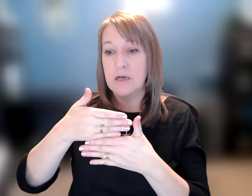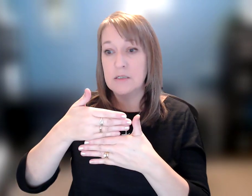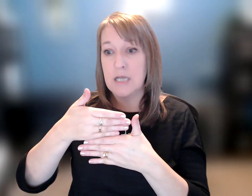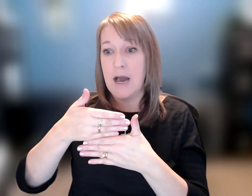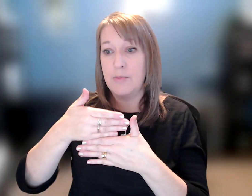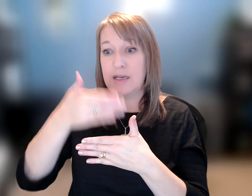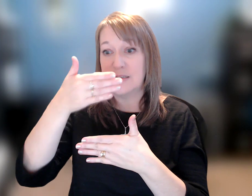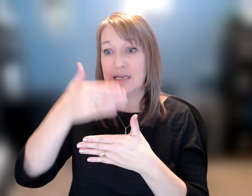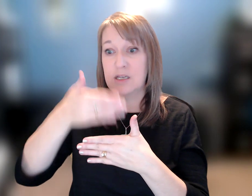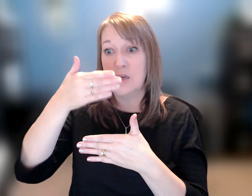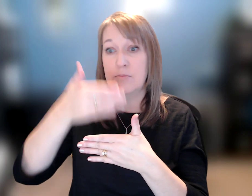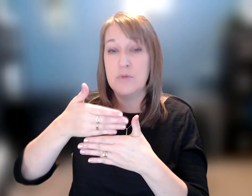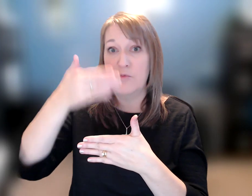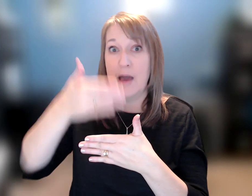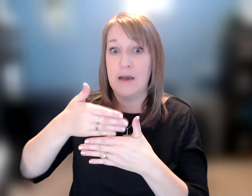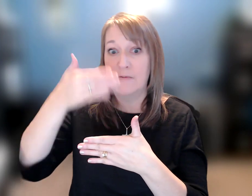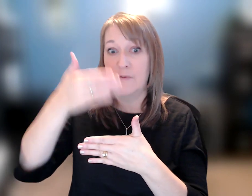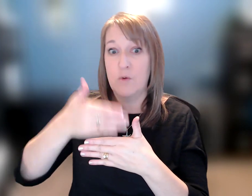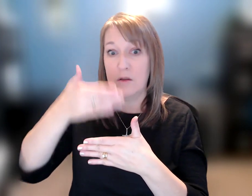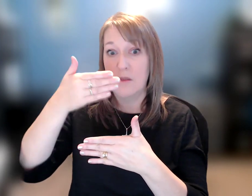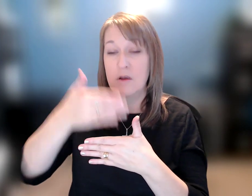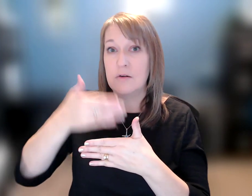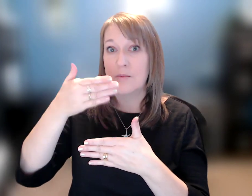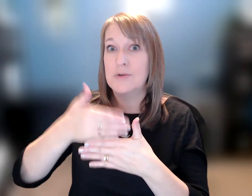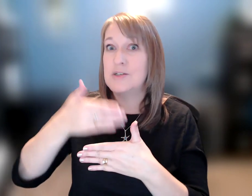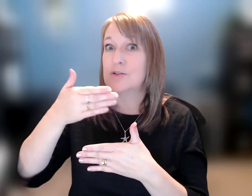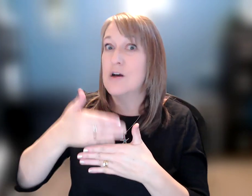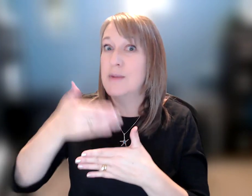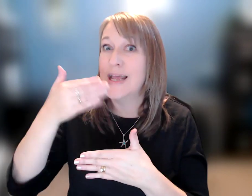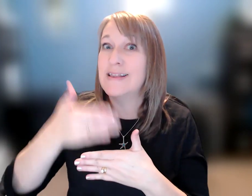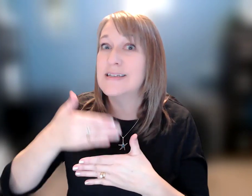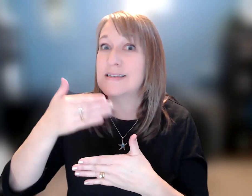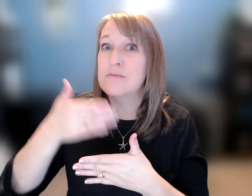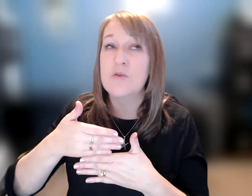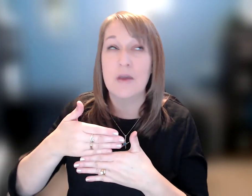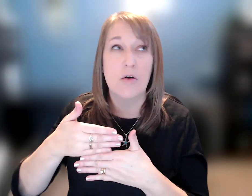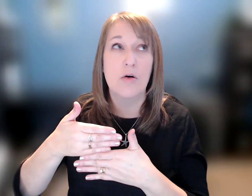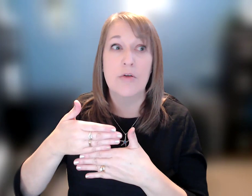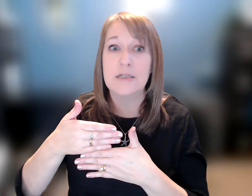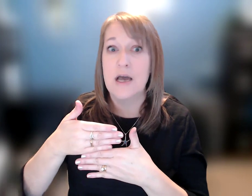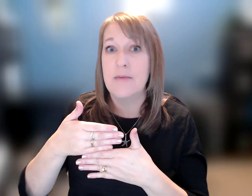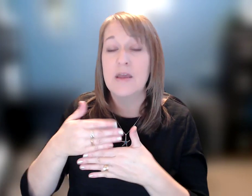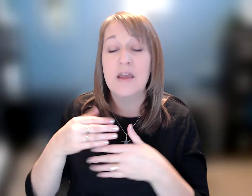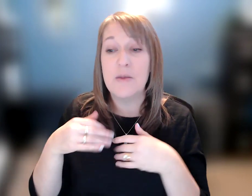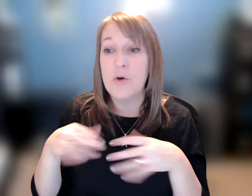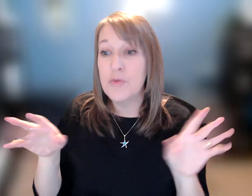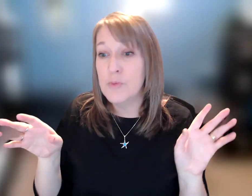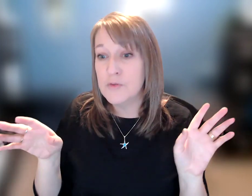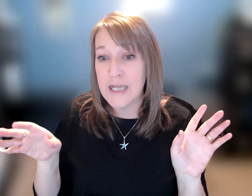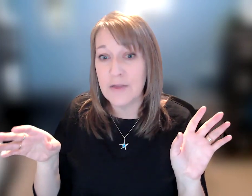on top because it's going to move back and forth. Remember, it's your dominant hand that does the moving all the time. If they both move together,